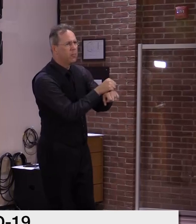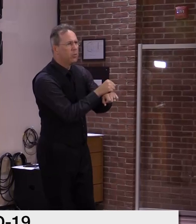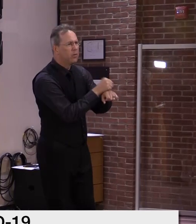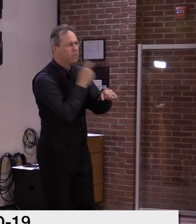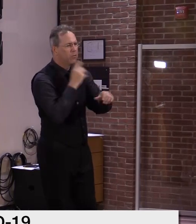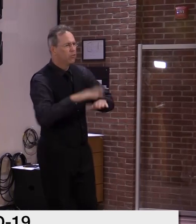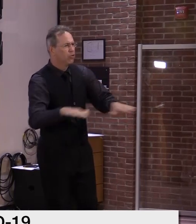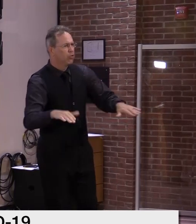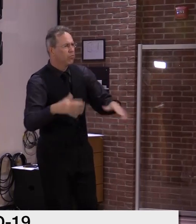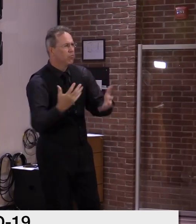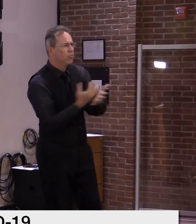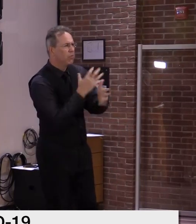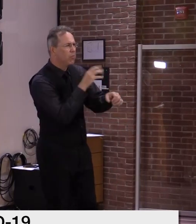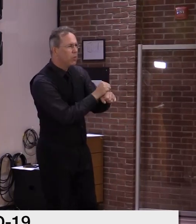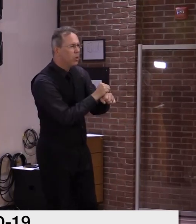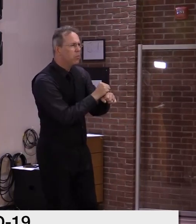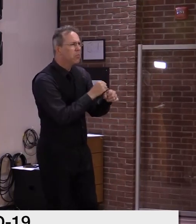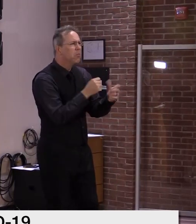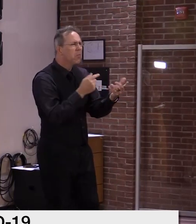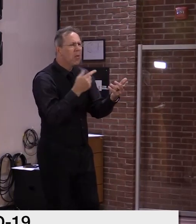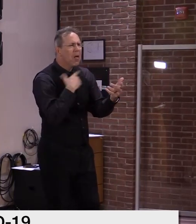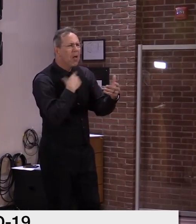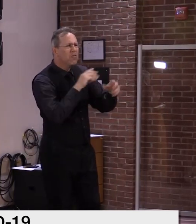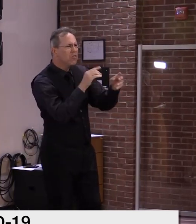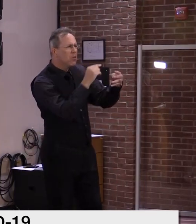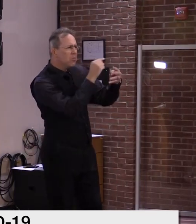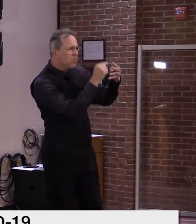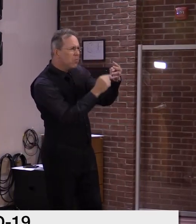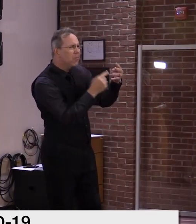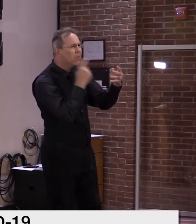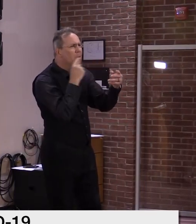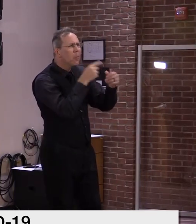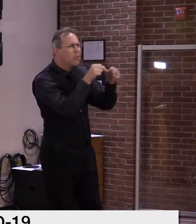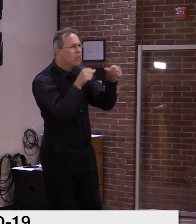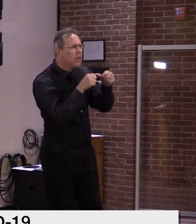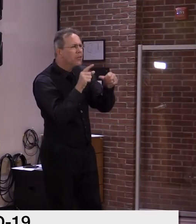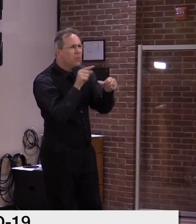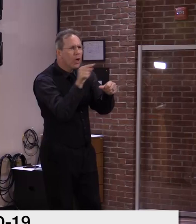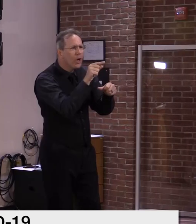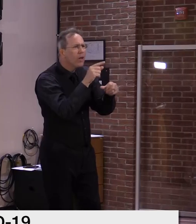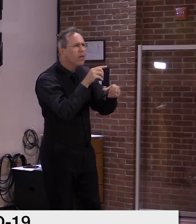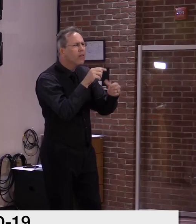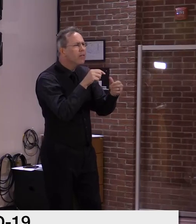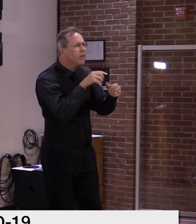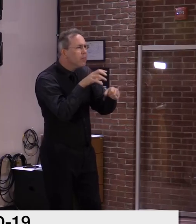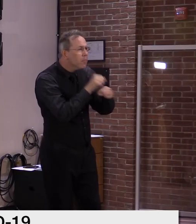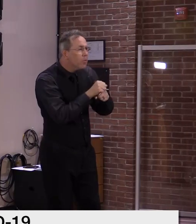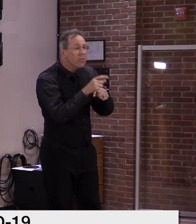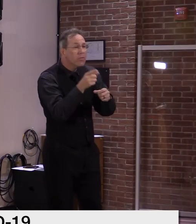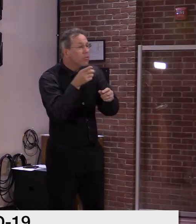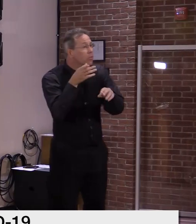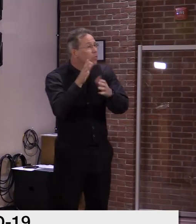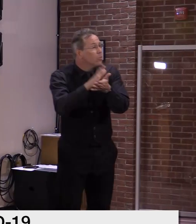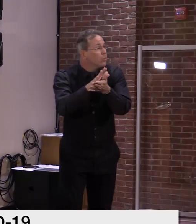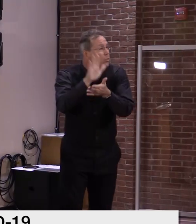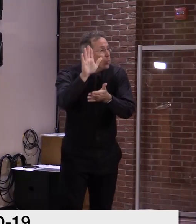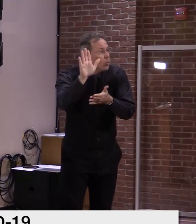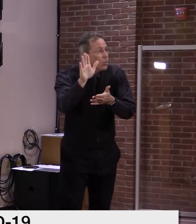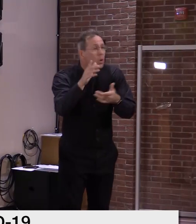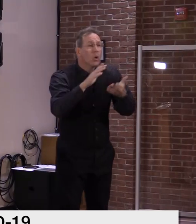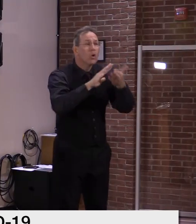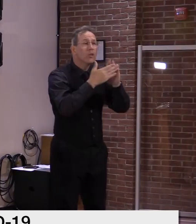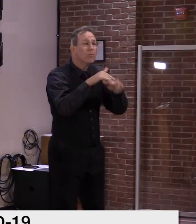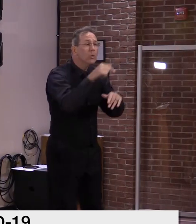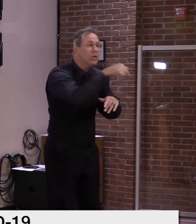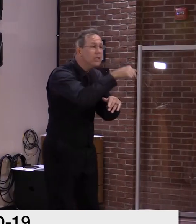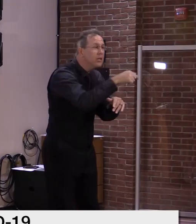the various clinics that we have, whether the it's school-based or the community clinics that have Pfizer. That's the